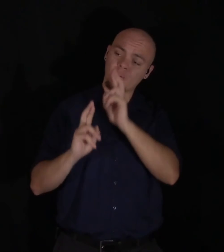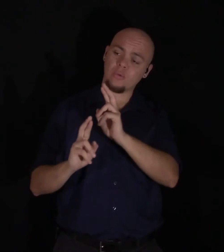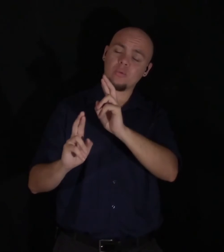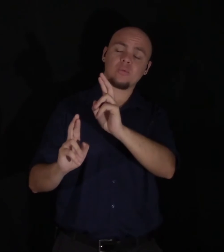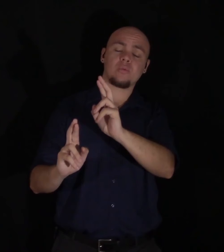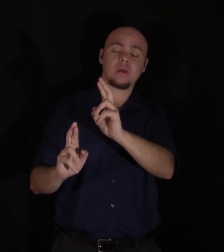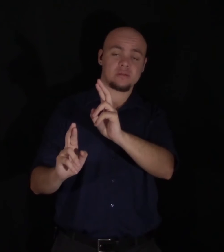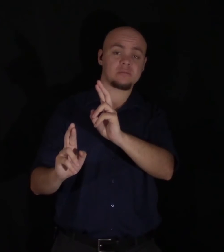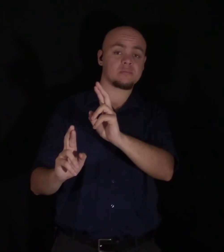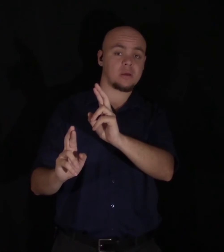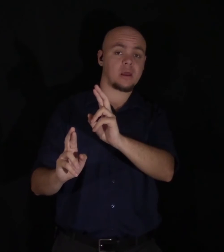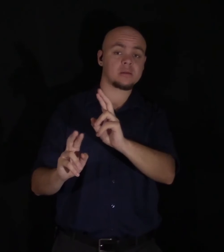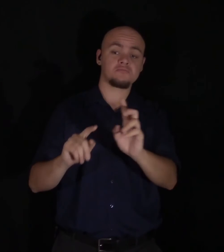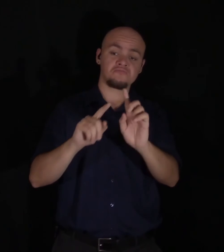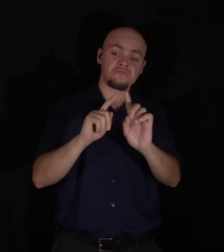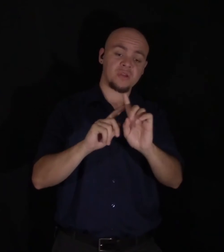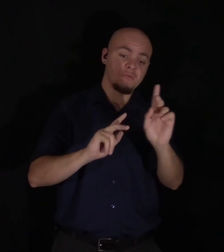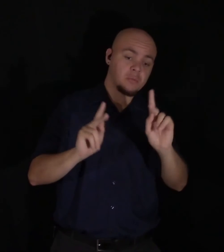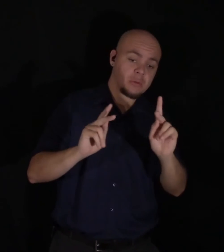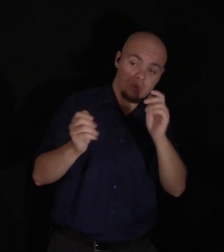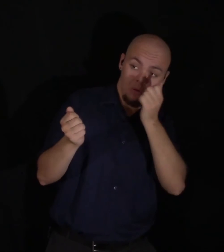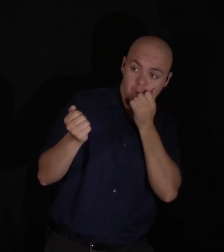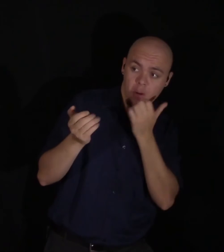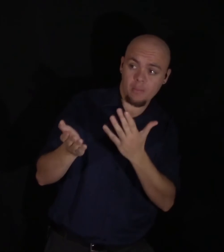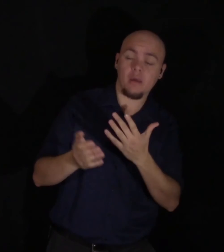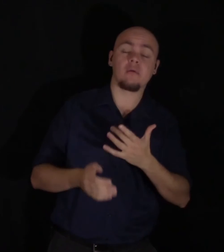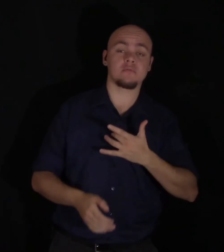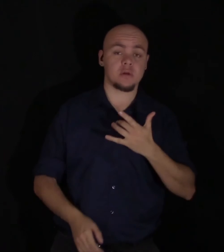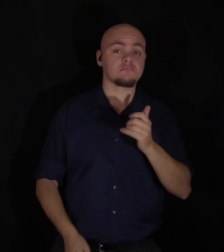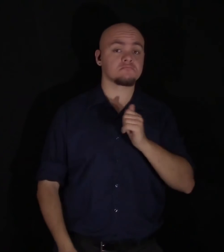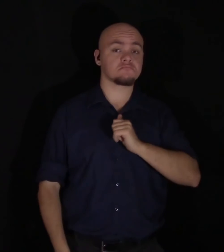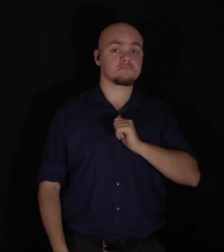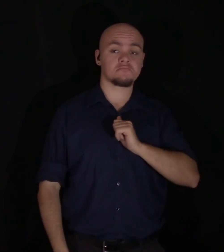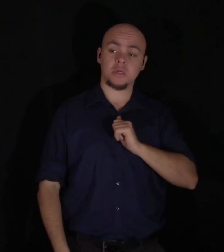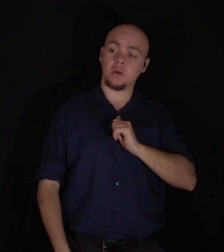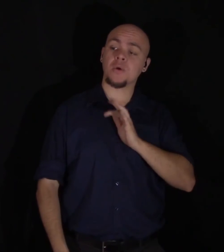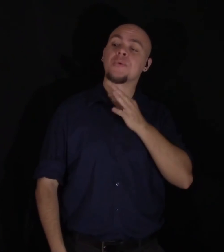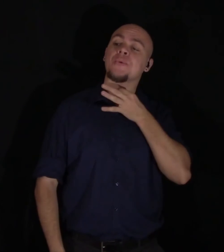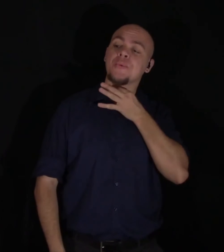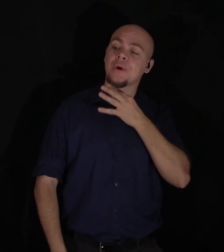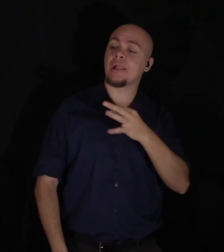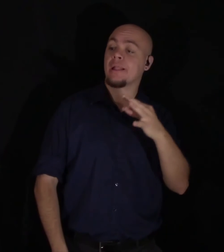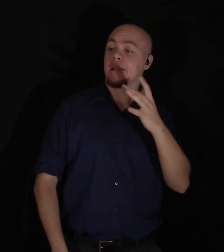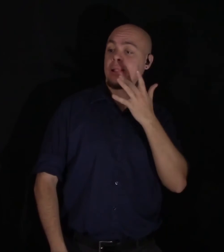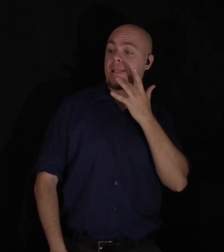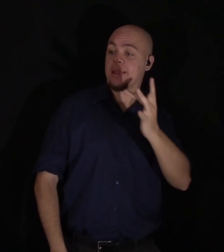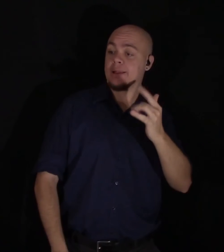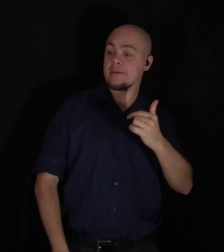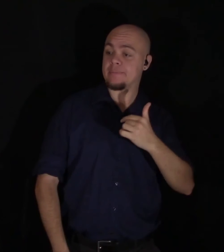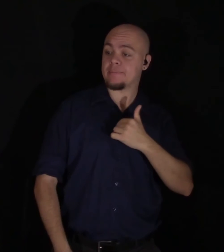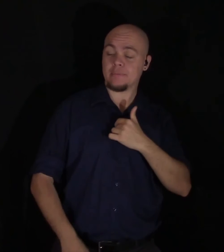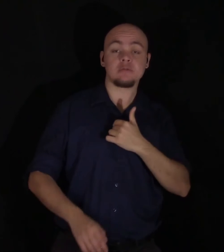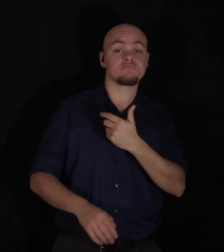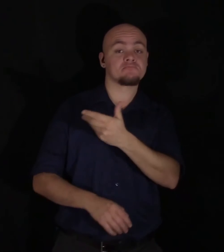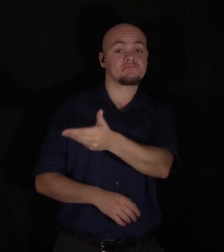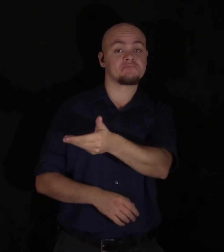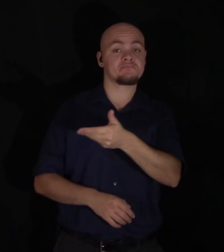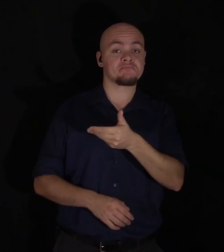to him by his crew, I felt myself peculiarly fortunate in being able to secure his